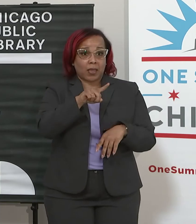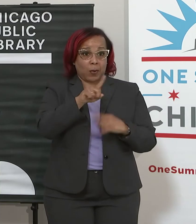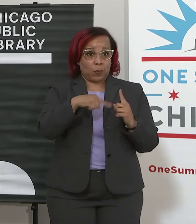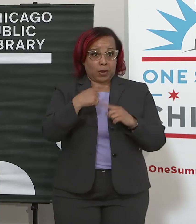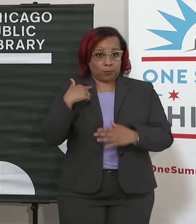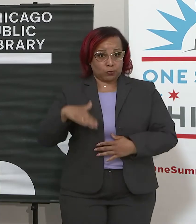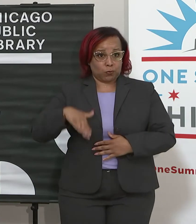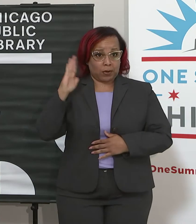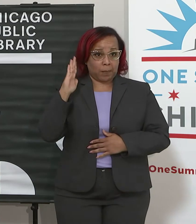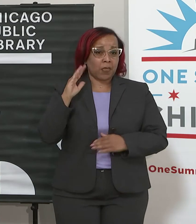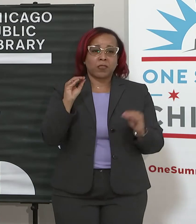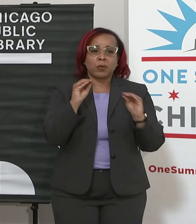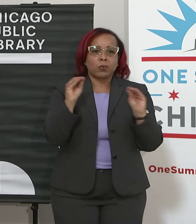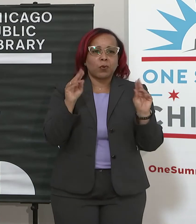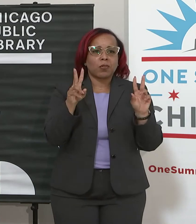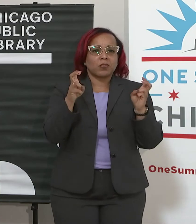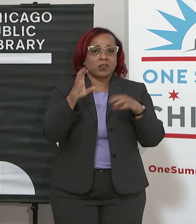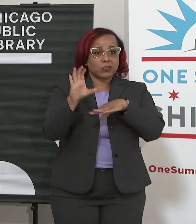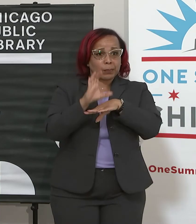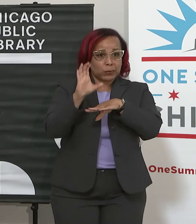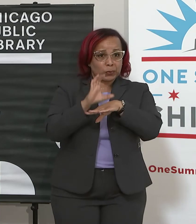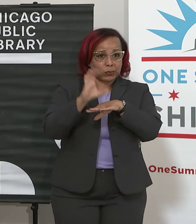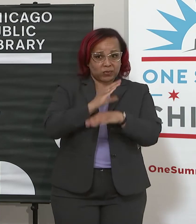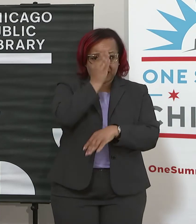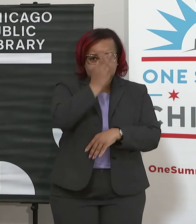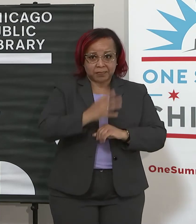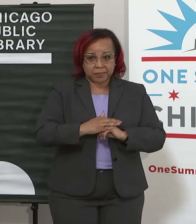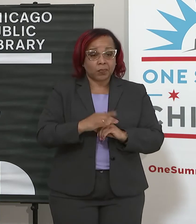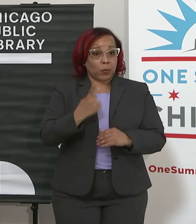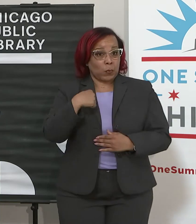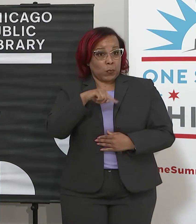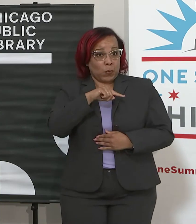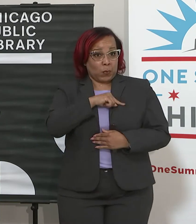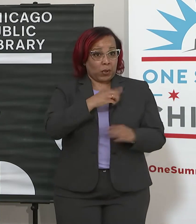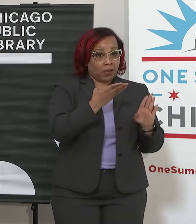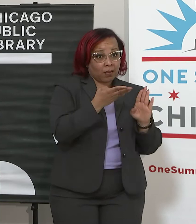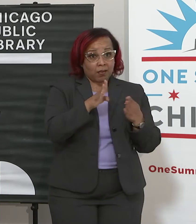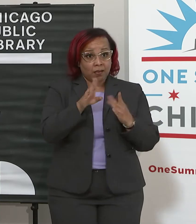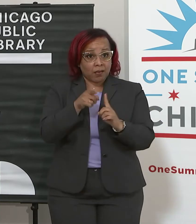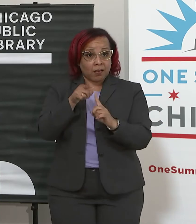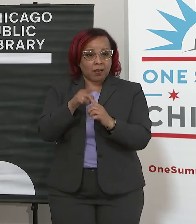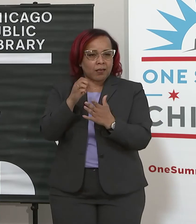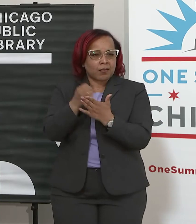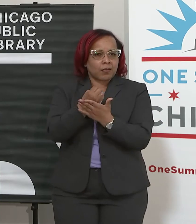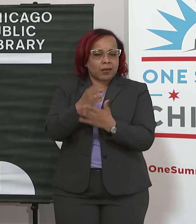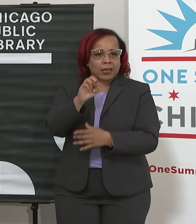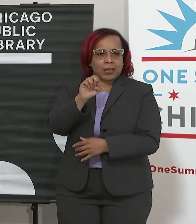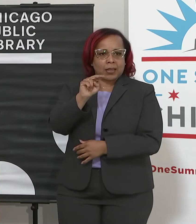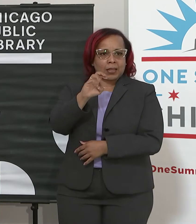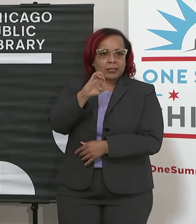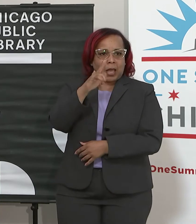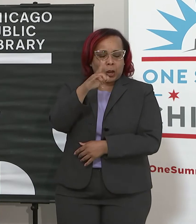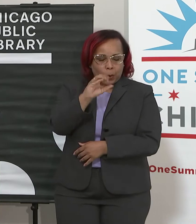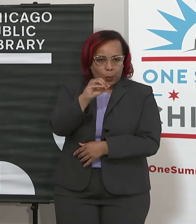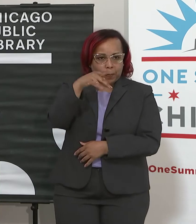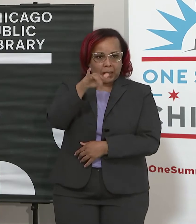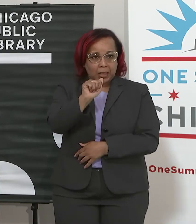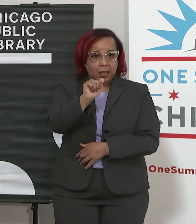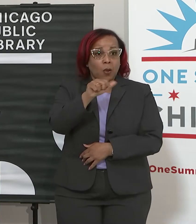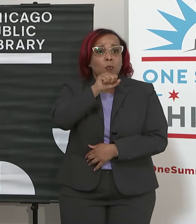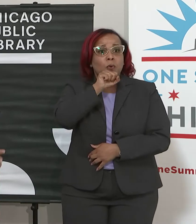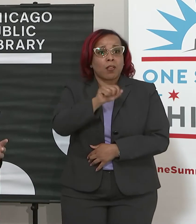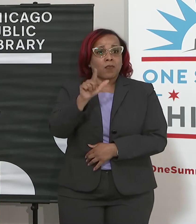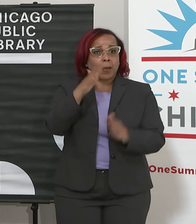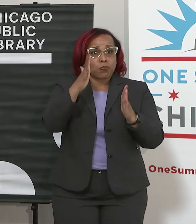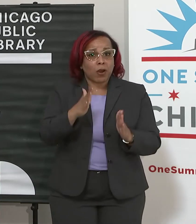I was growing up, there were no such things as computers. What we turned to were encyclopedias, and we loved our